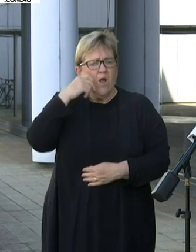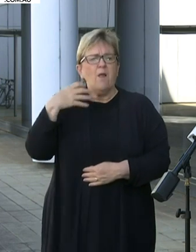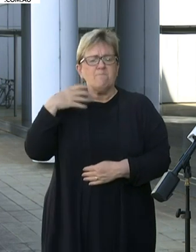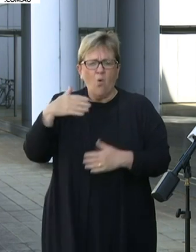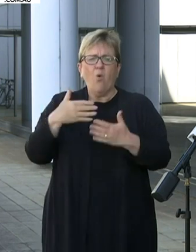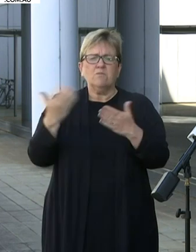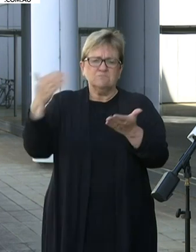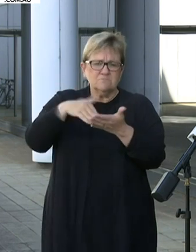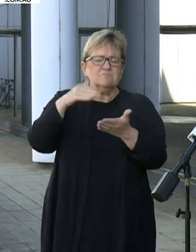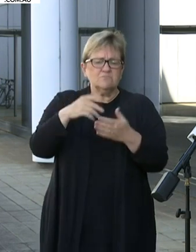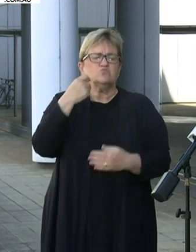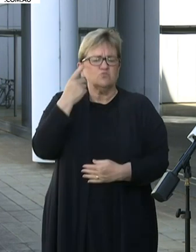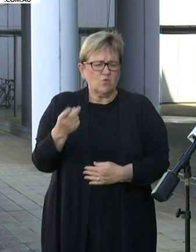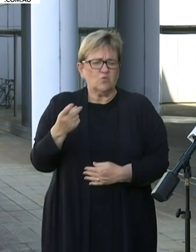day.